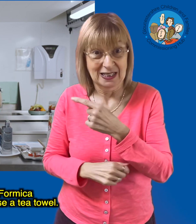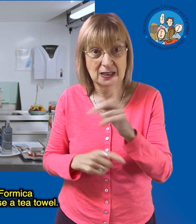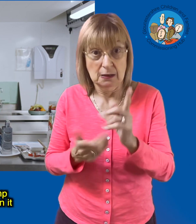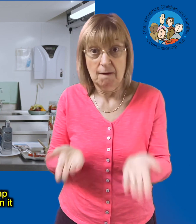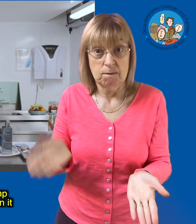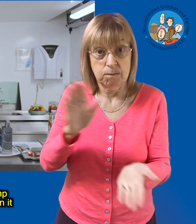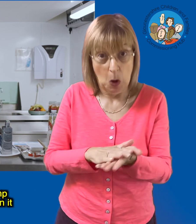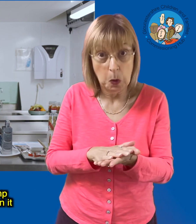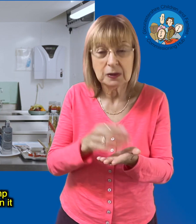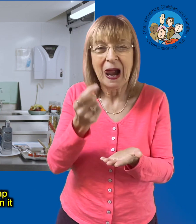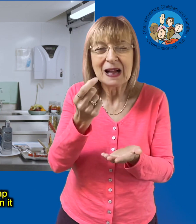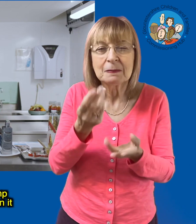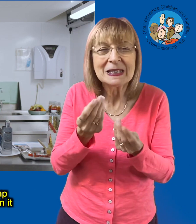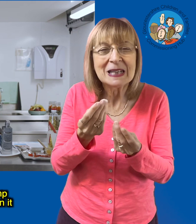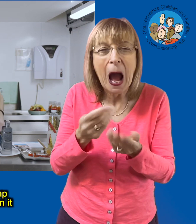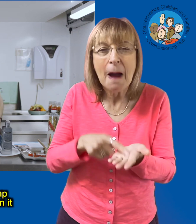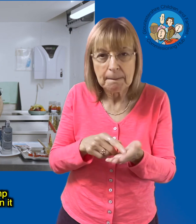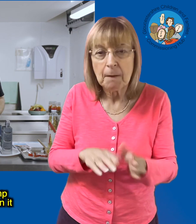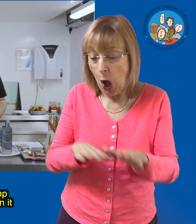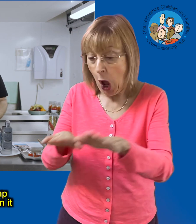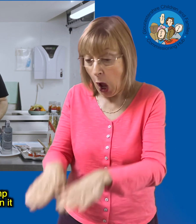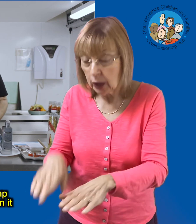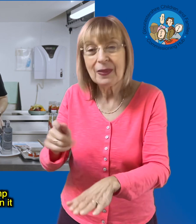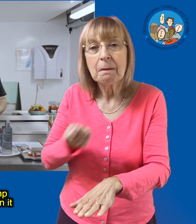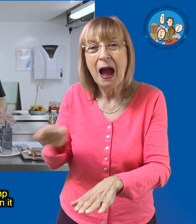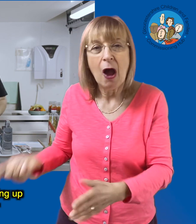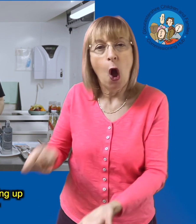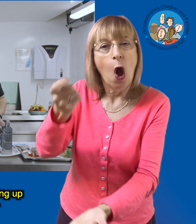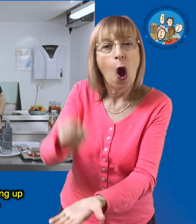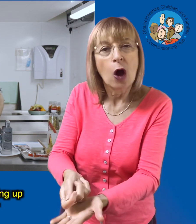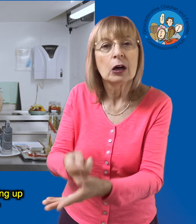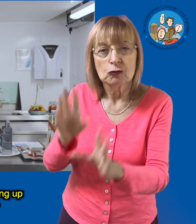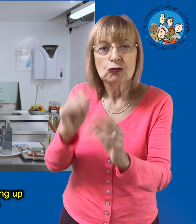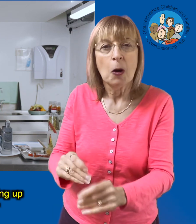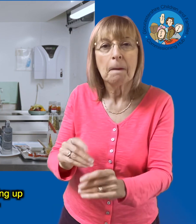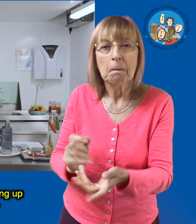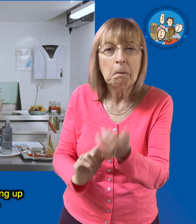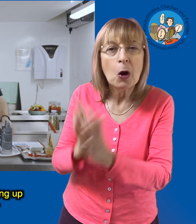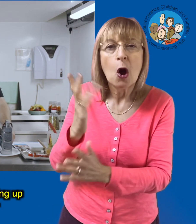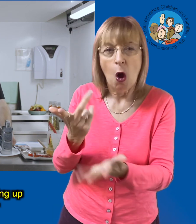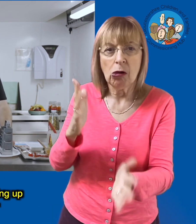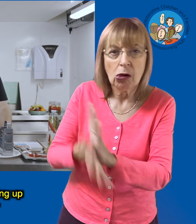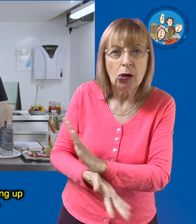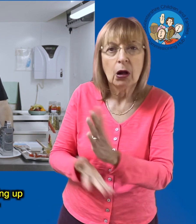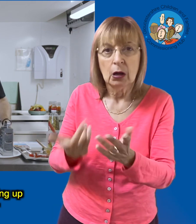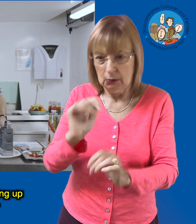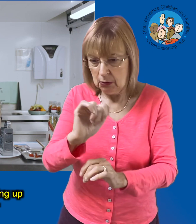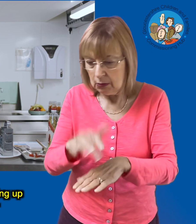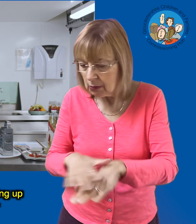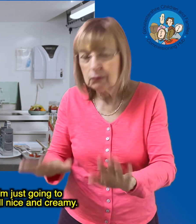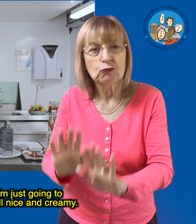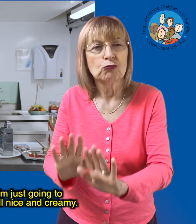towel, fold it up, have it a little bit damp, and you can stand the pan on that, and that will stop it burning or messing up or melting your work